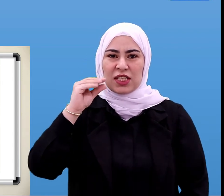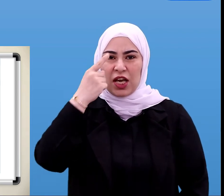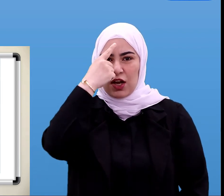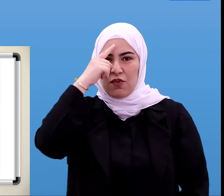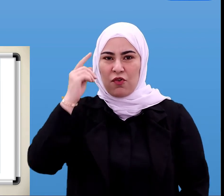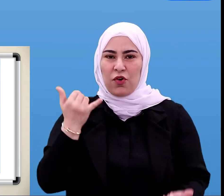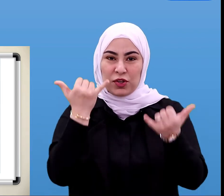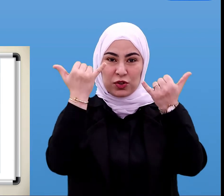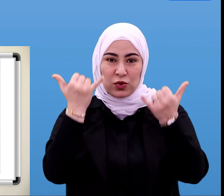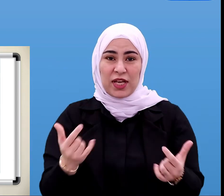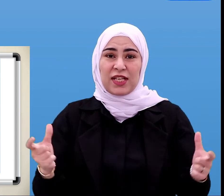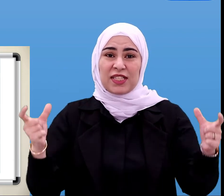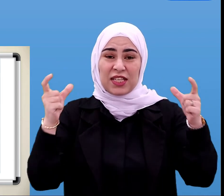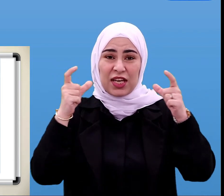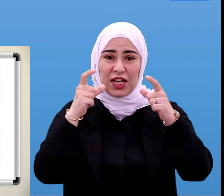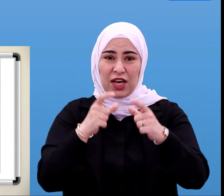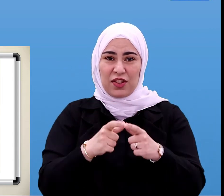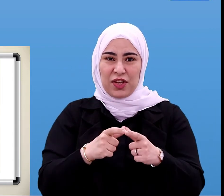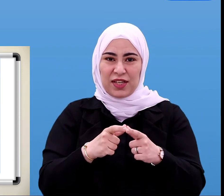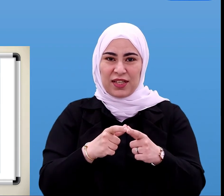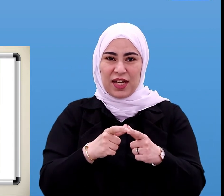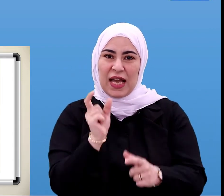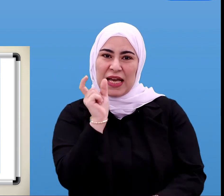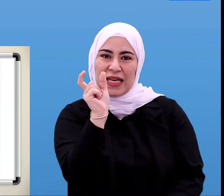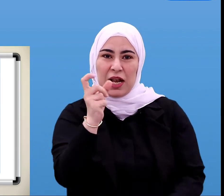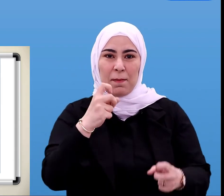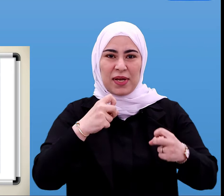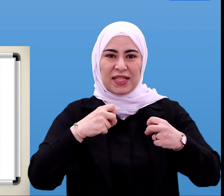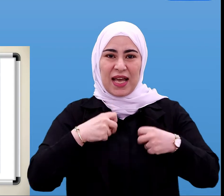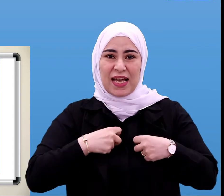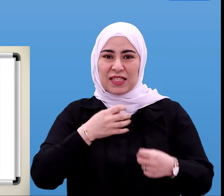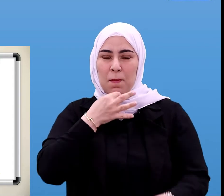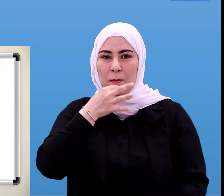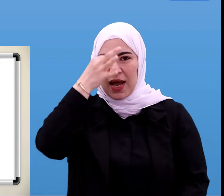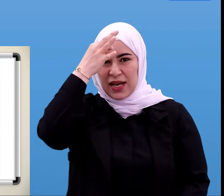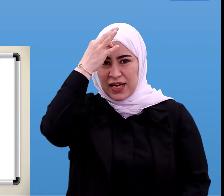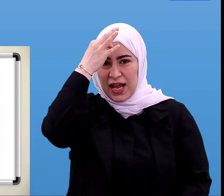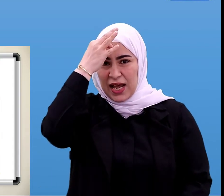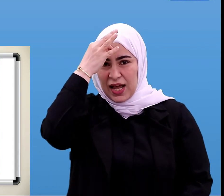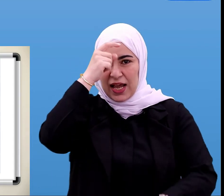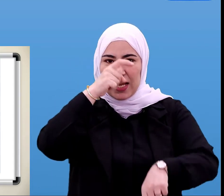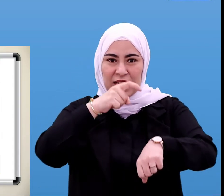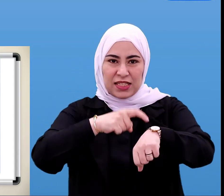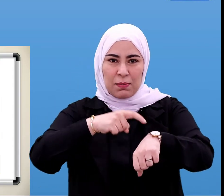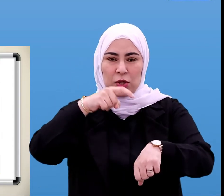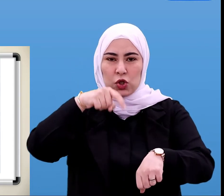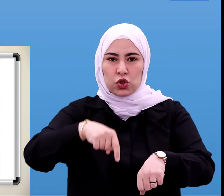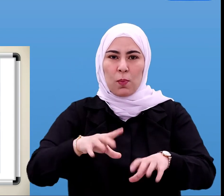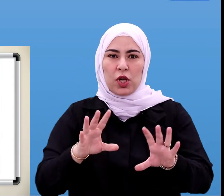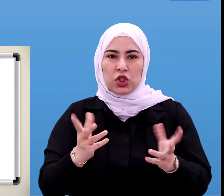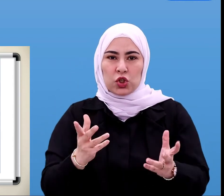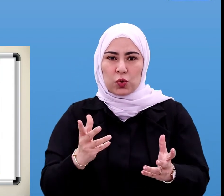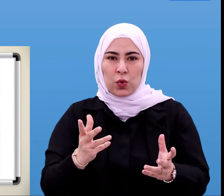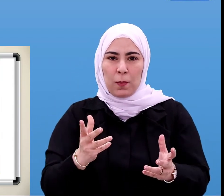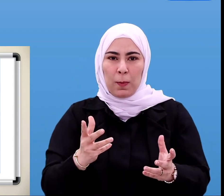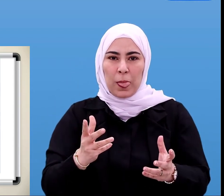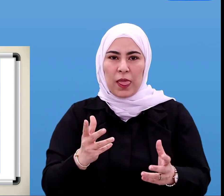that this sentence is in the present perfect. Baked is in the past